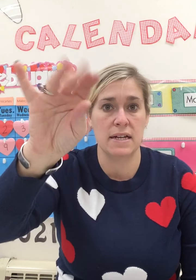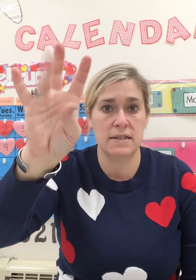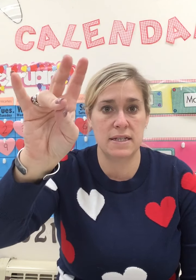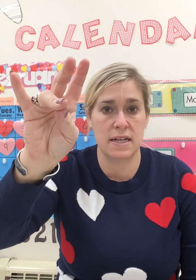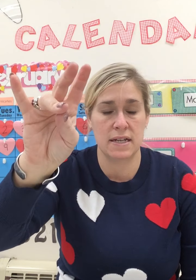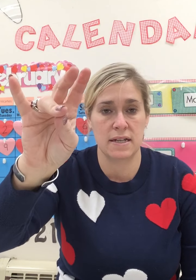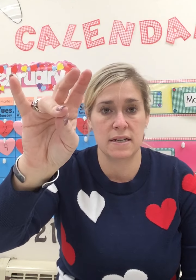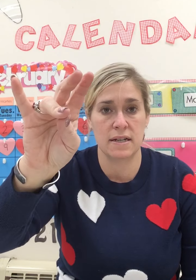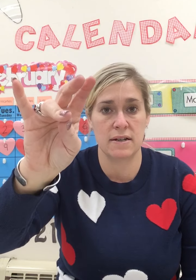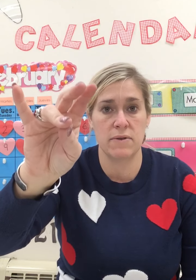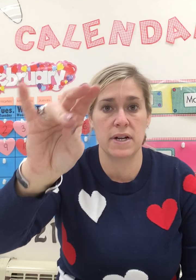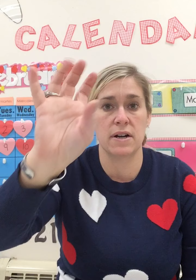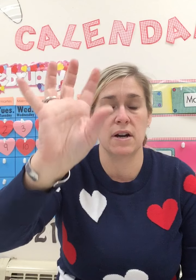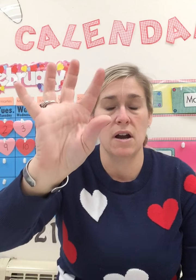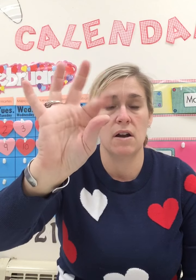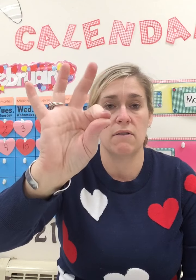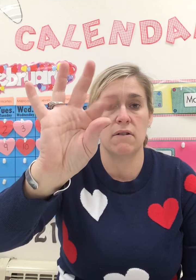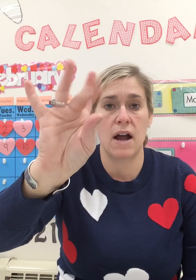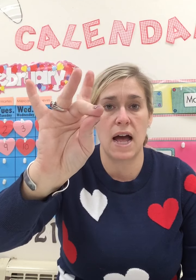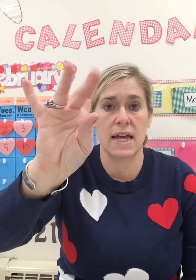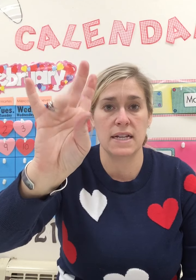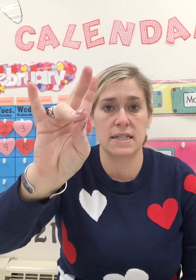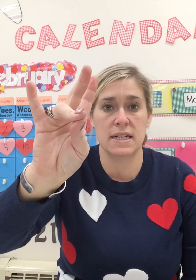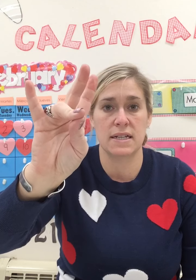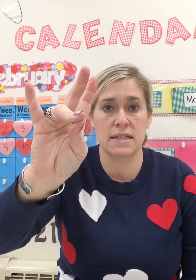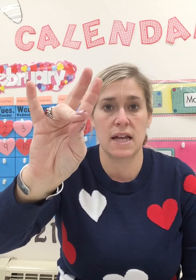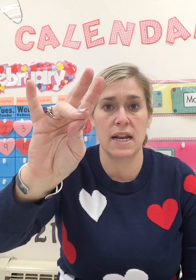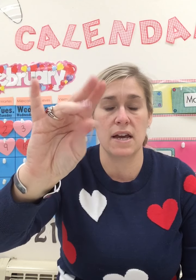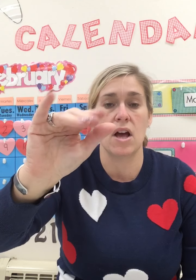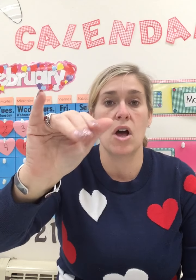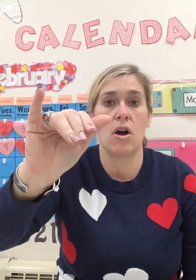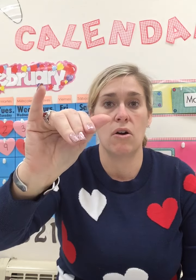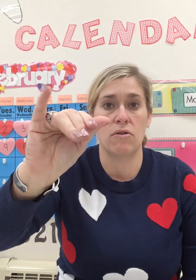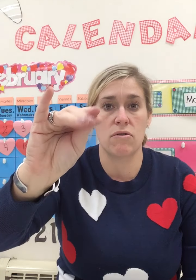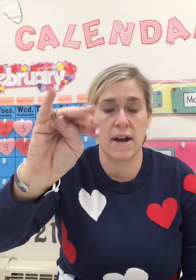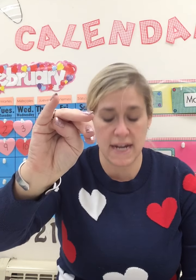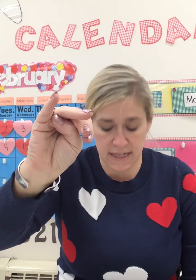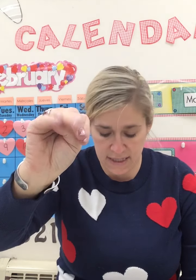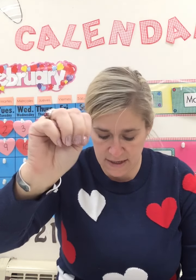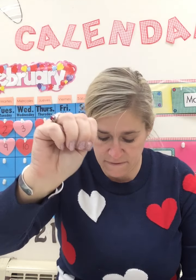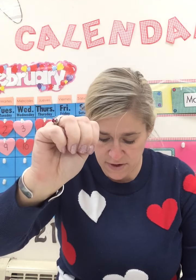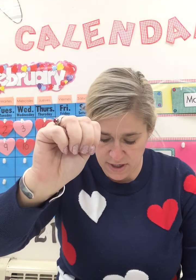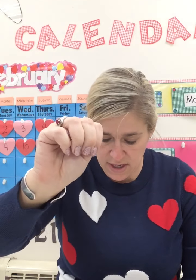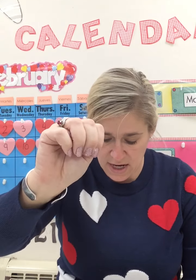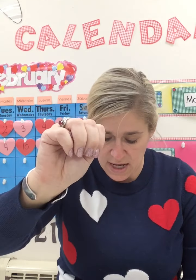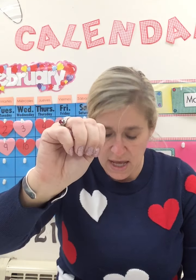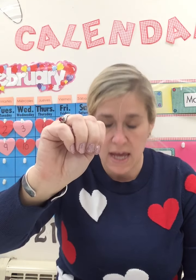R-I-T. Quicker. R-I-T. Slide it. Right. Very good.